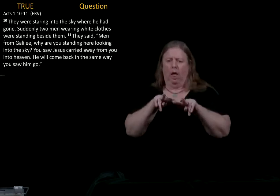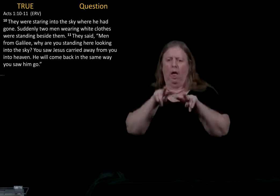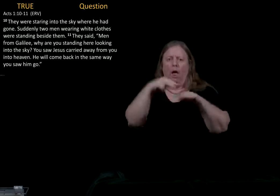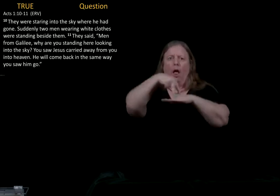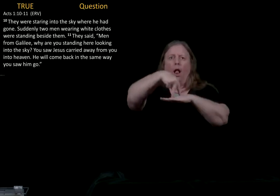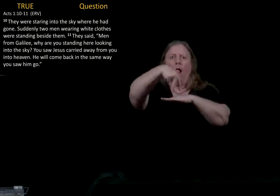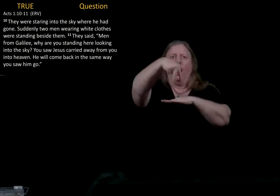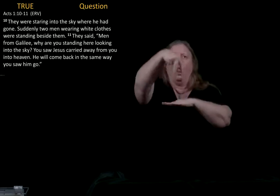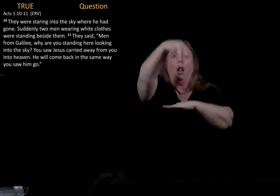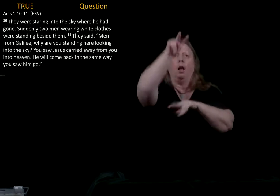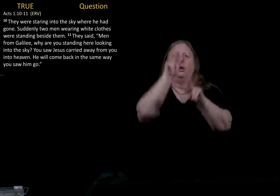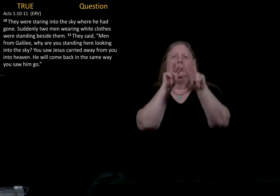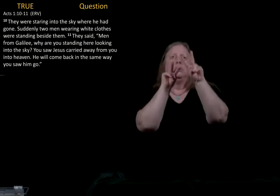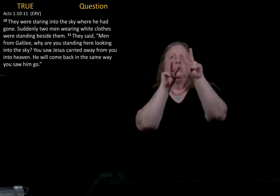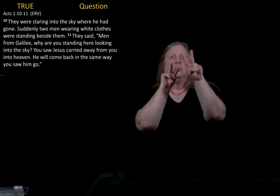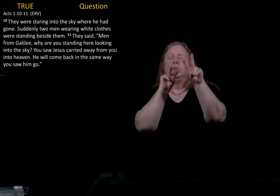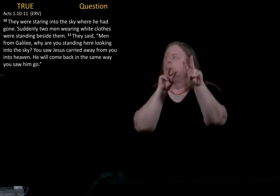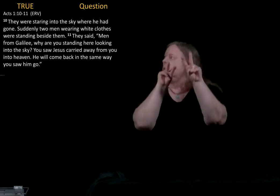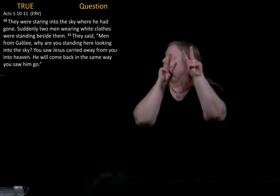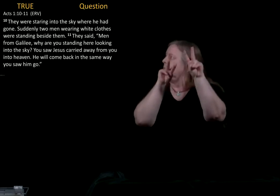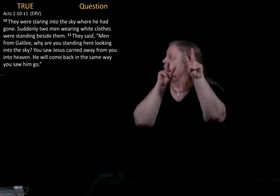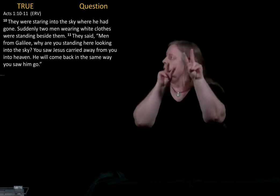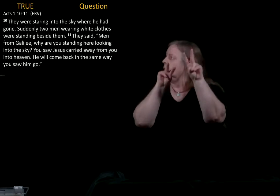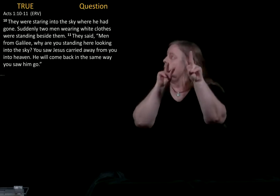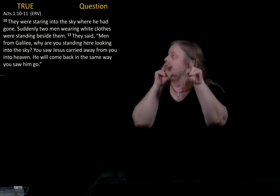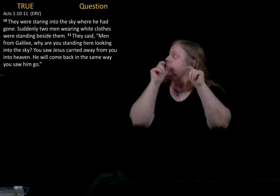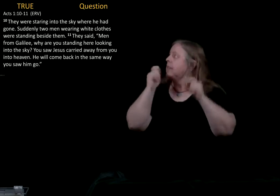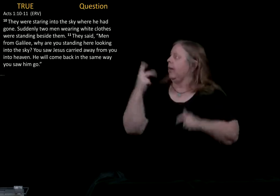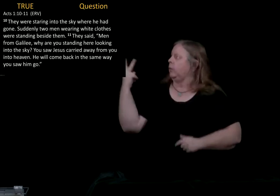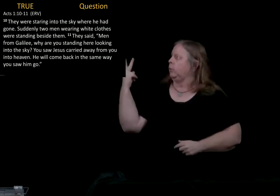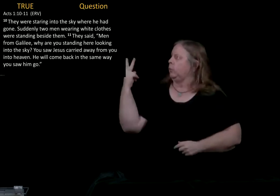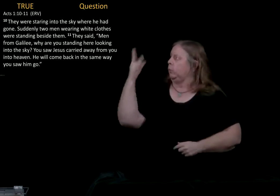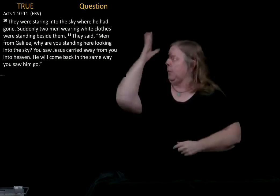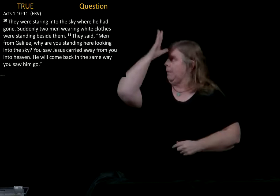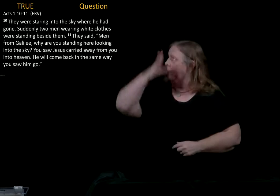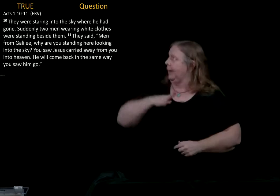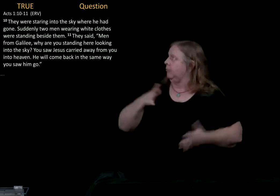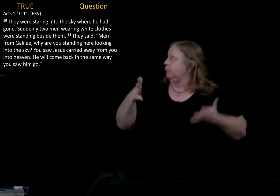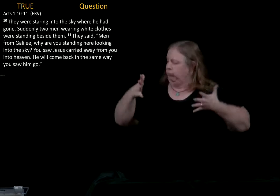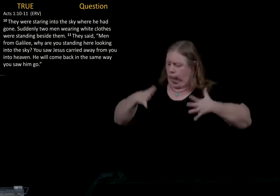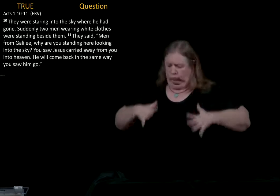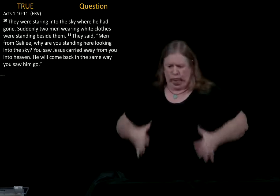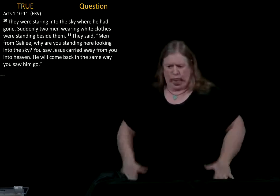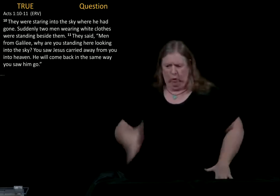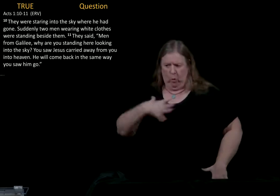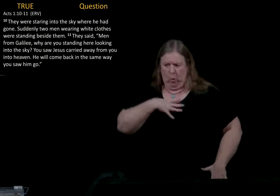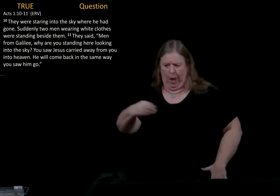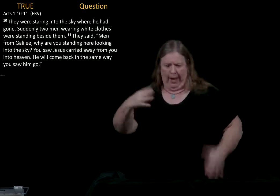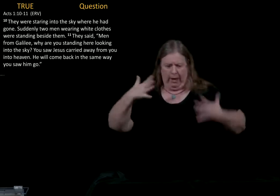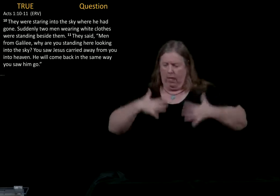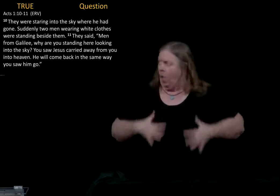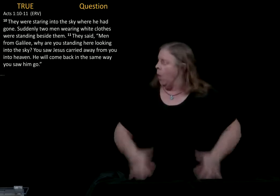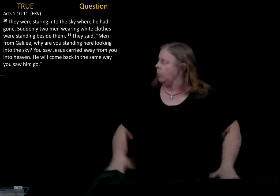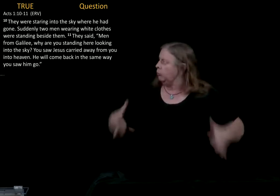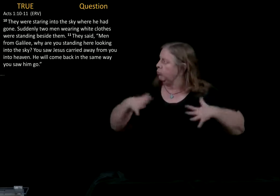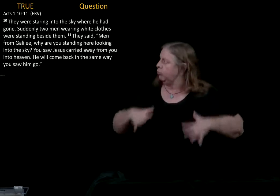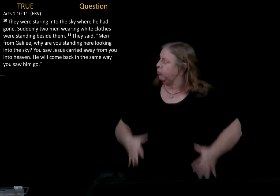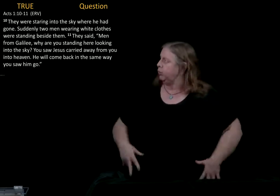Suddenly, Two men wearing white clothes were